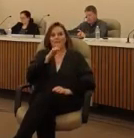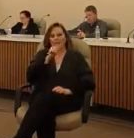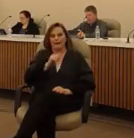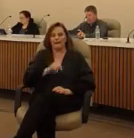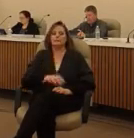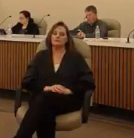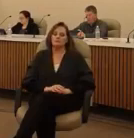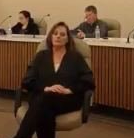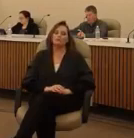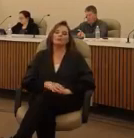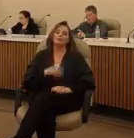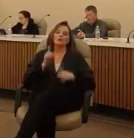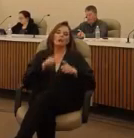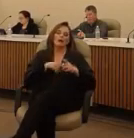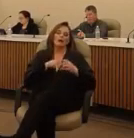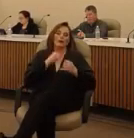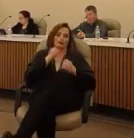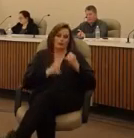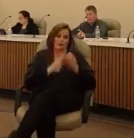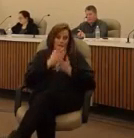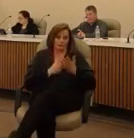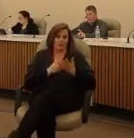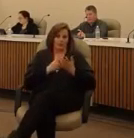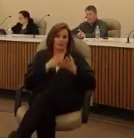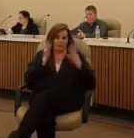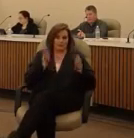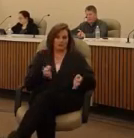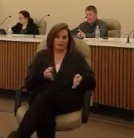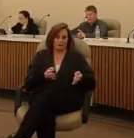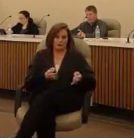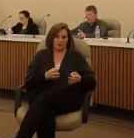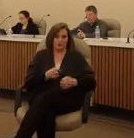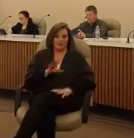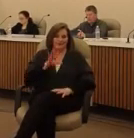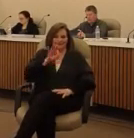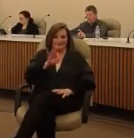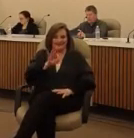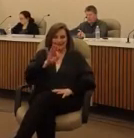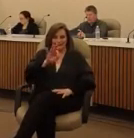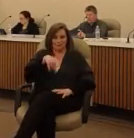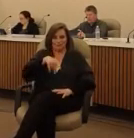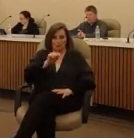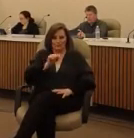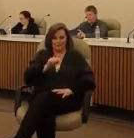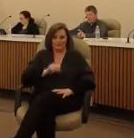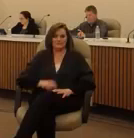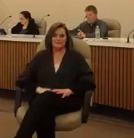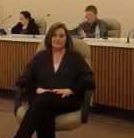further resolved are the, now it was 8 points? 9 points.